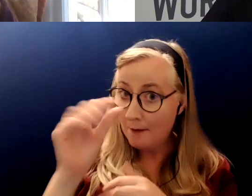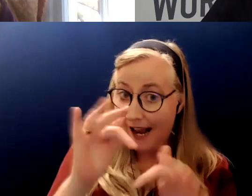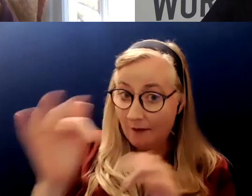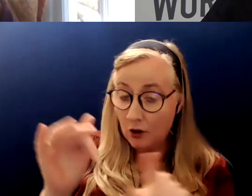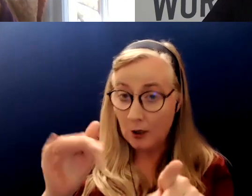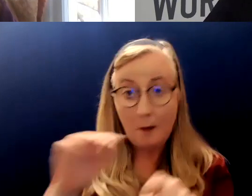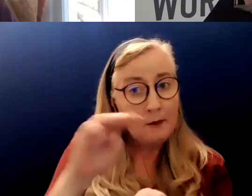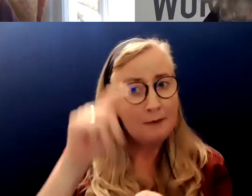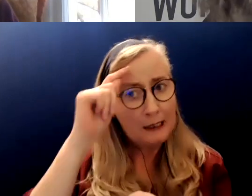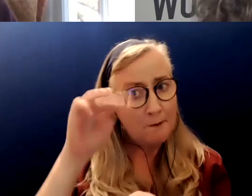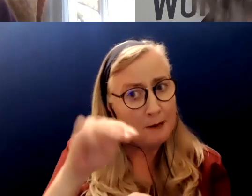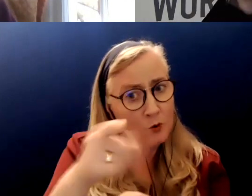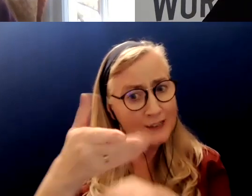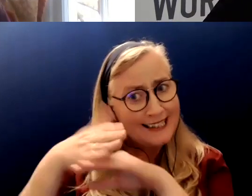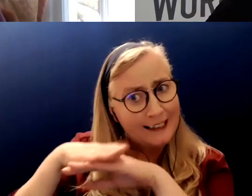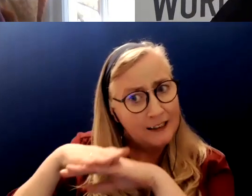dead."